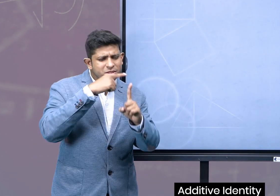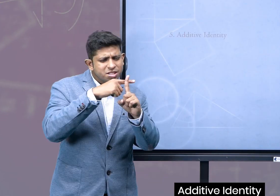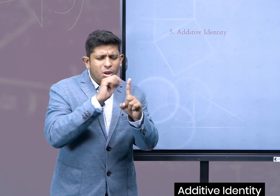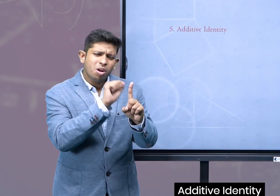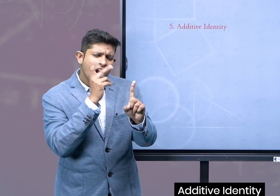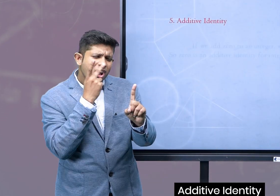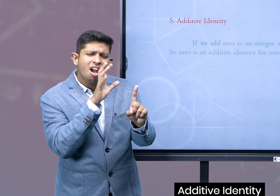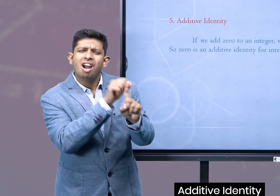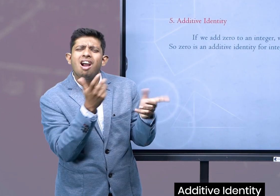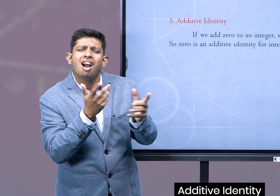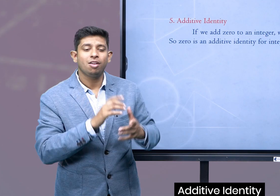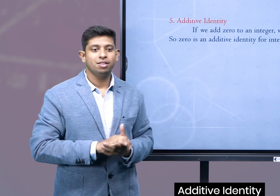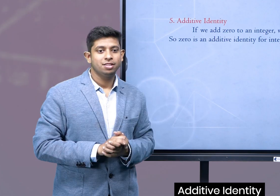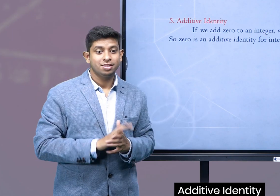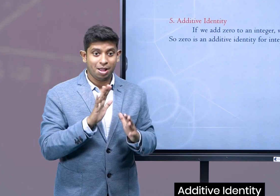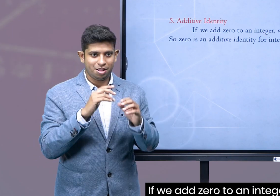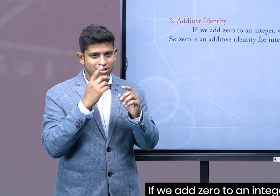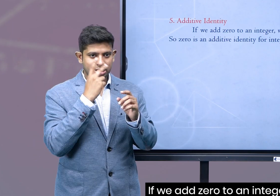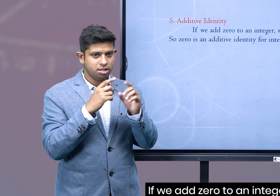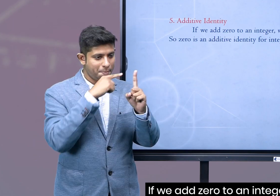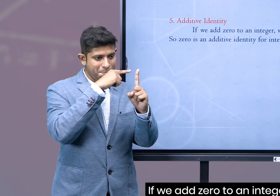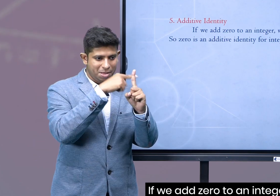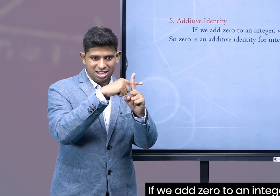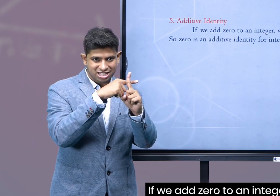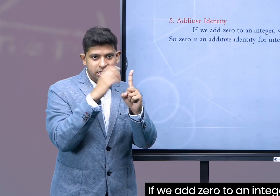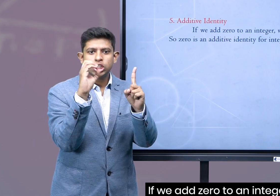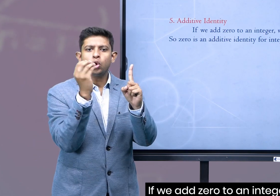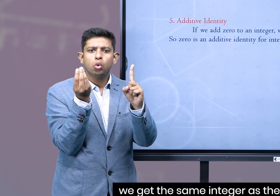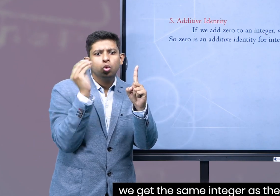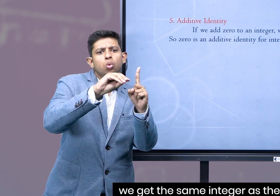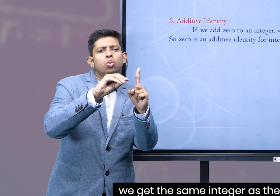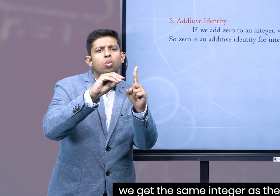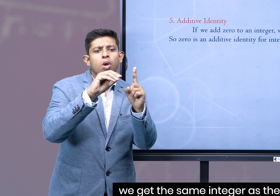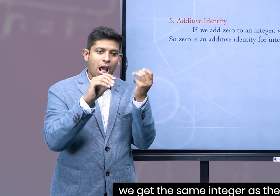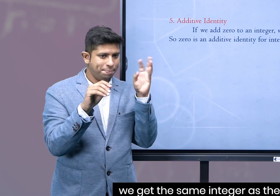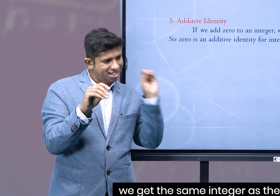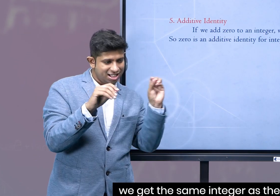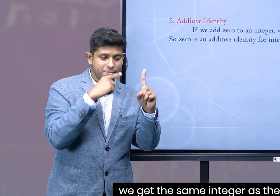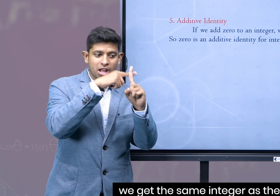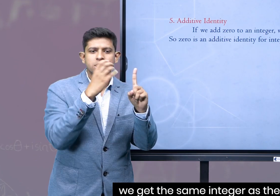Additive identity. If we add 0 to an integer, we get the same integer as the answer.